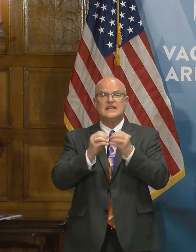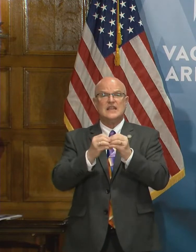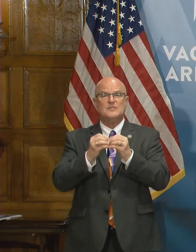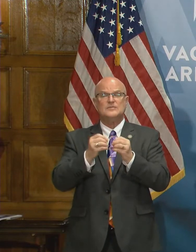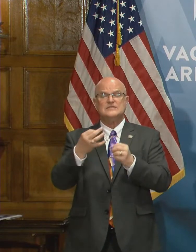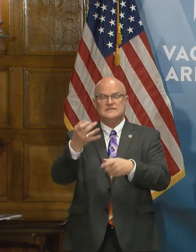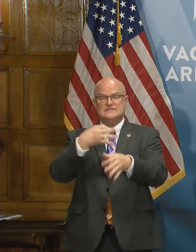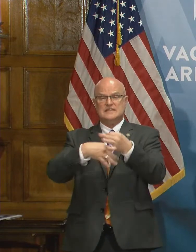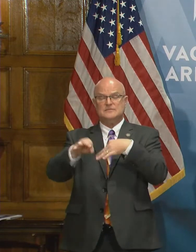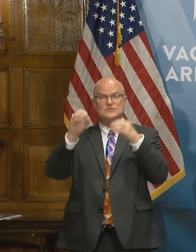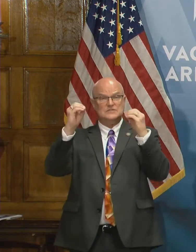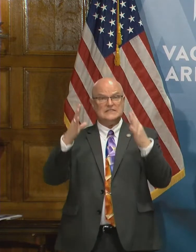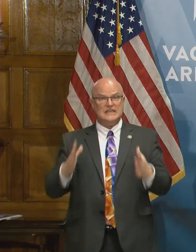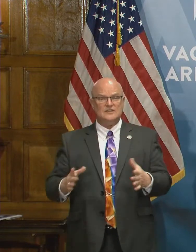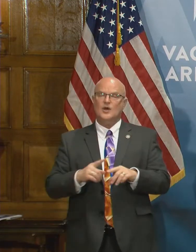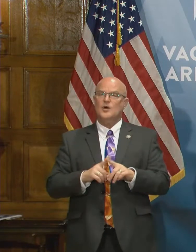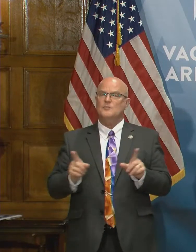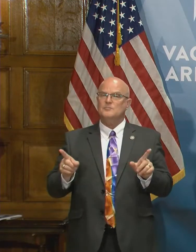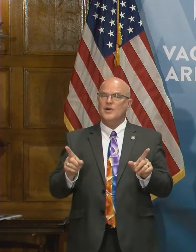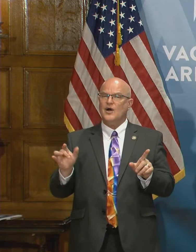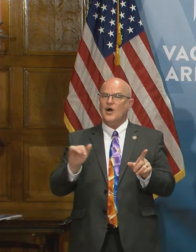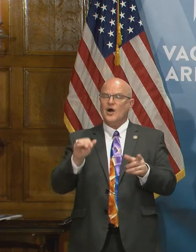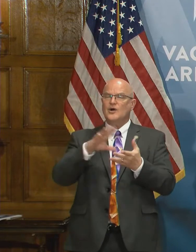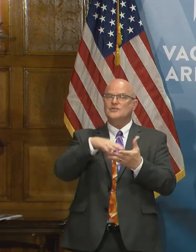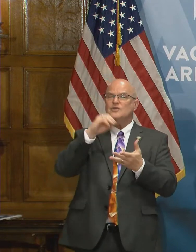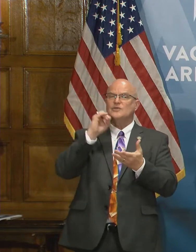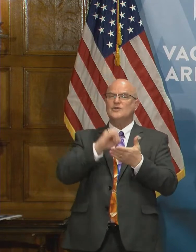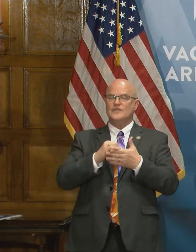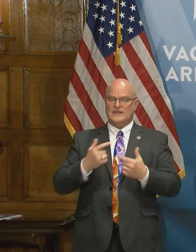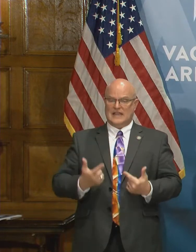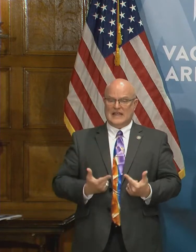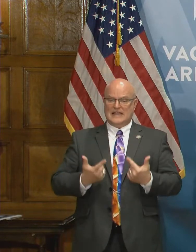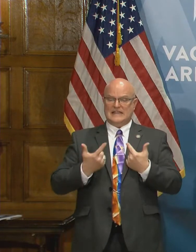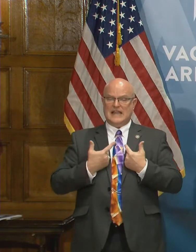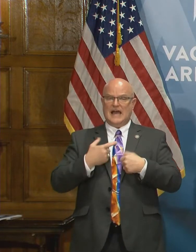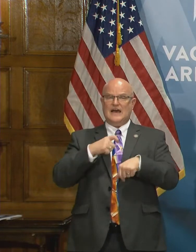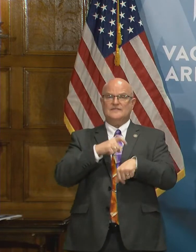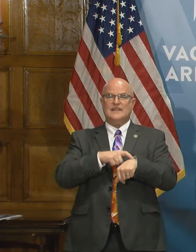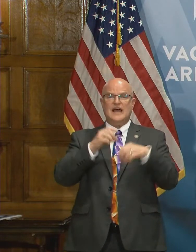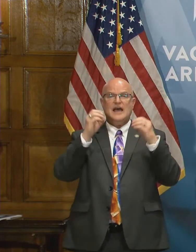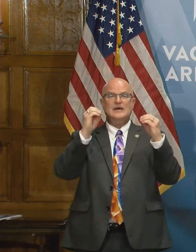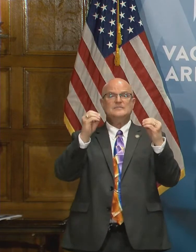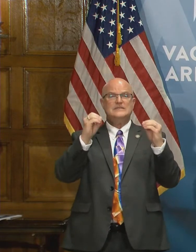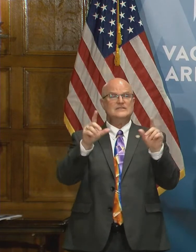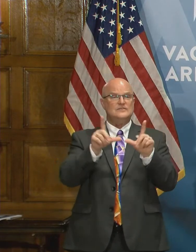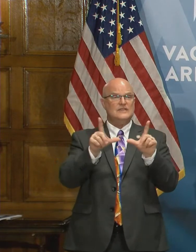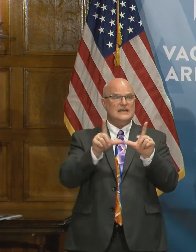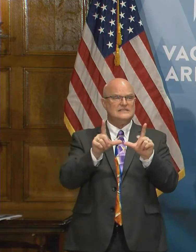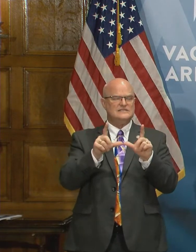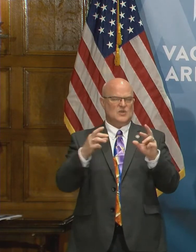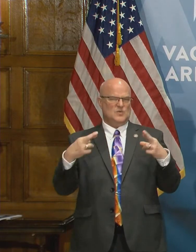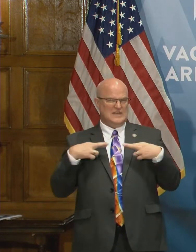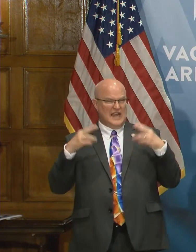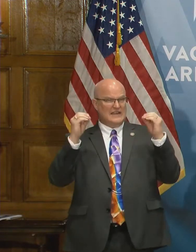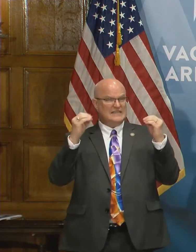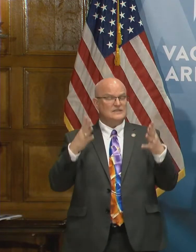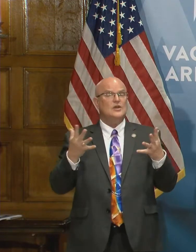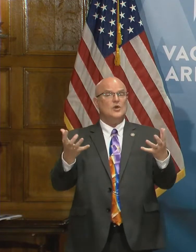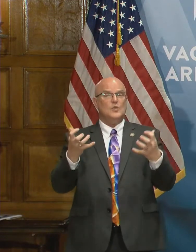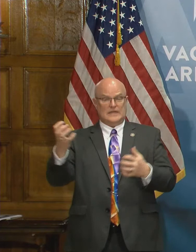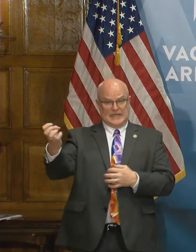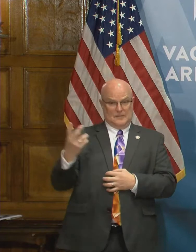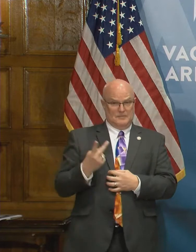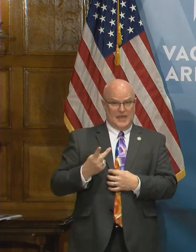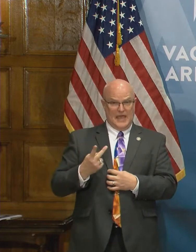of substitute teachers, but we learned that there are lifetime teaching license holders out there, retired teachers who wanted to